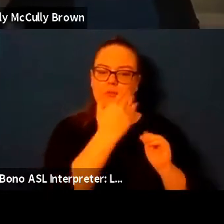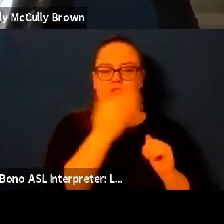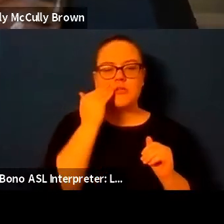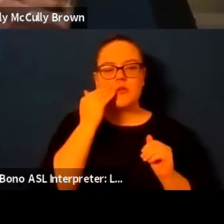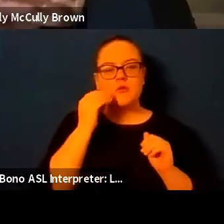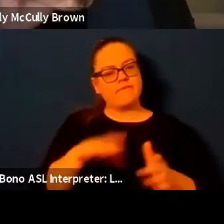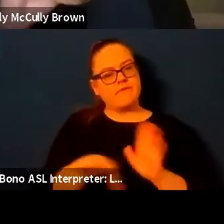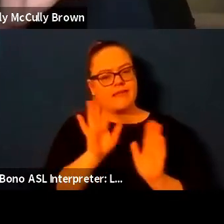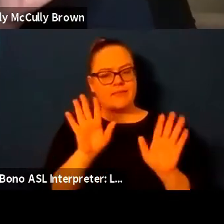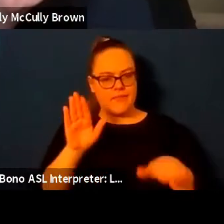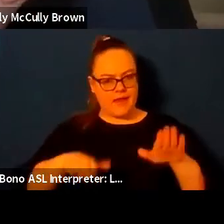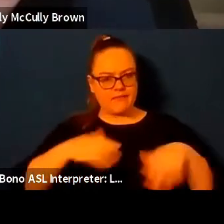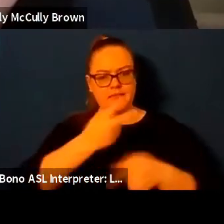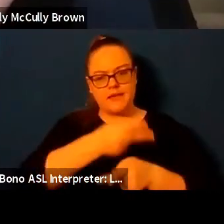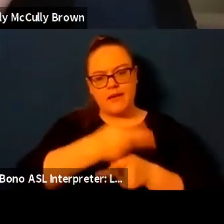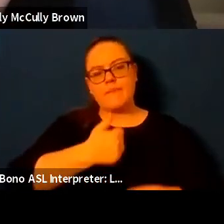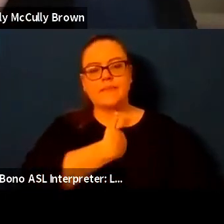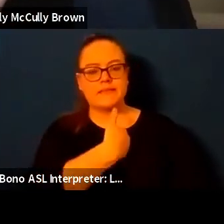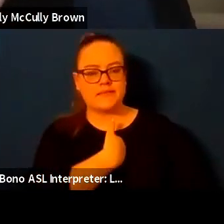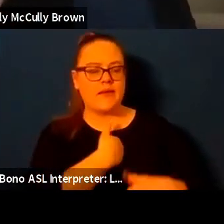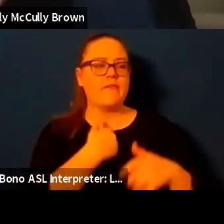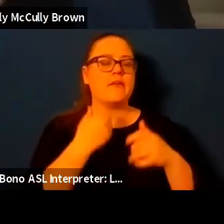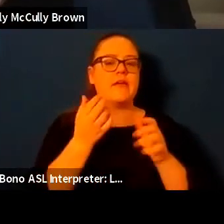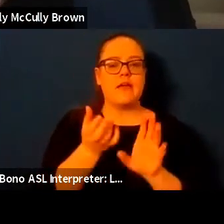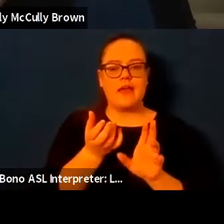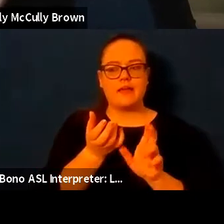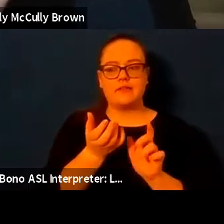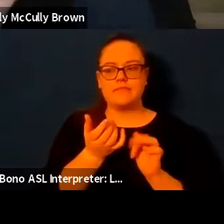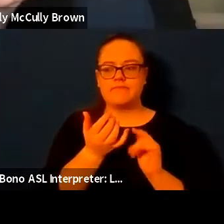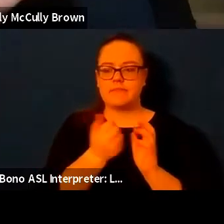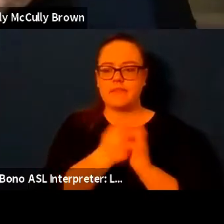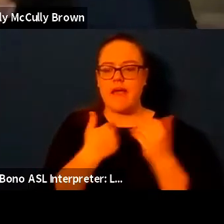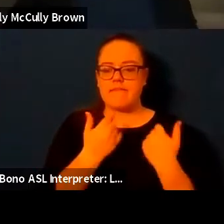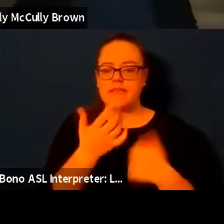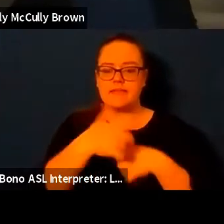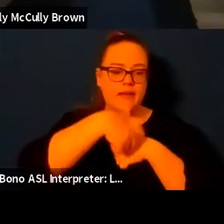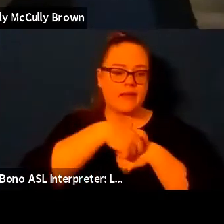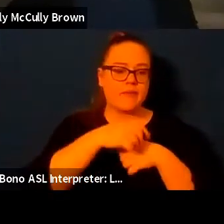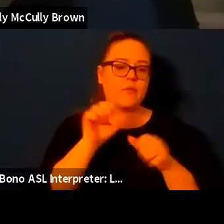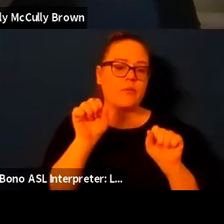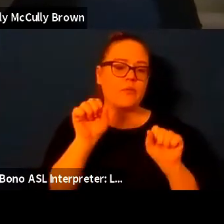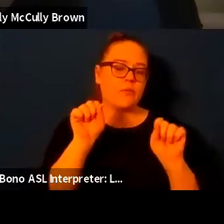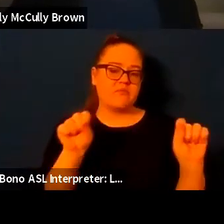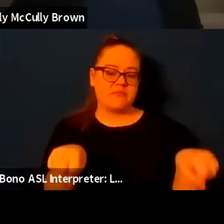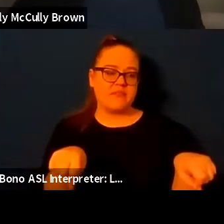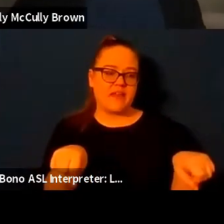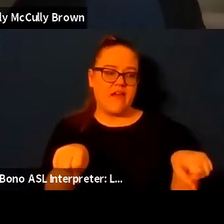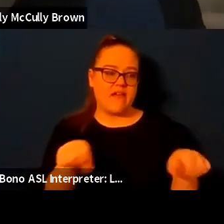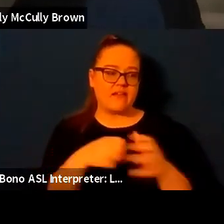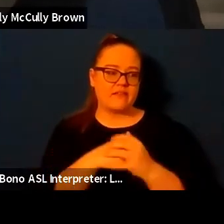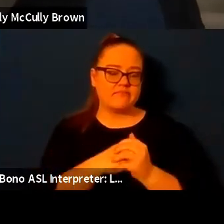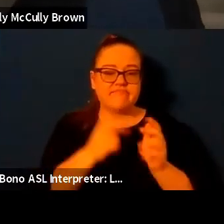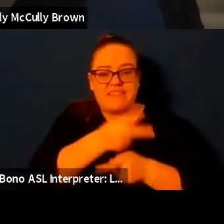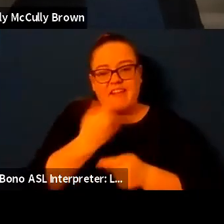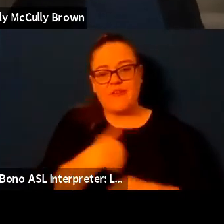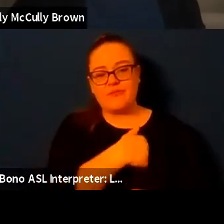well enough that i have the time and the energy to produce work um i think that's just something that we should all remember because it's true we